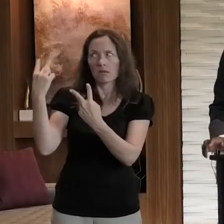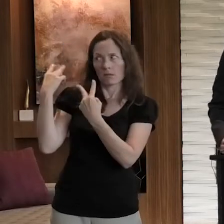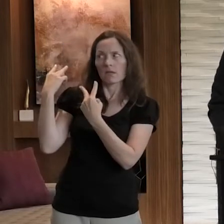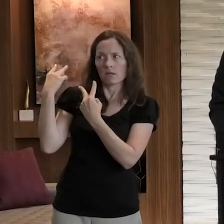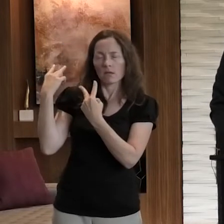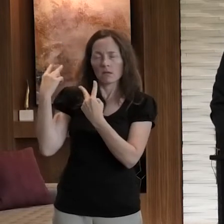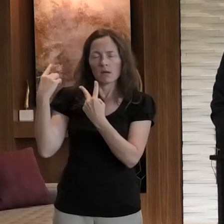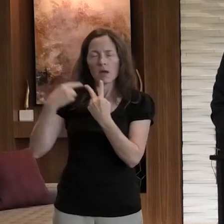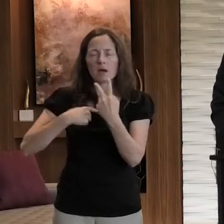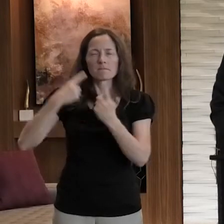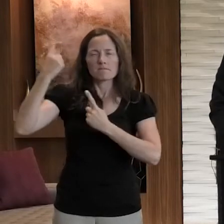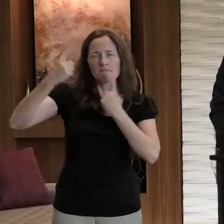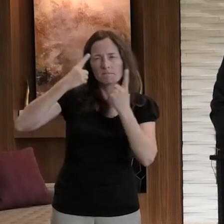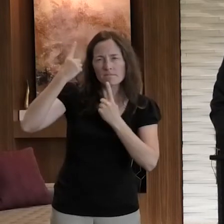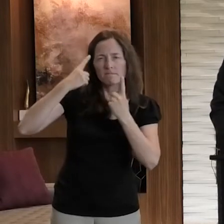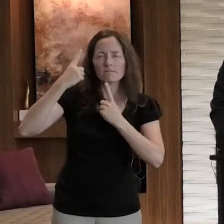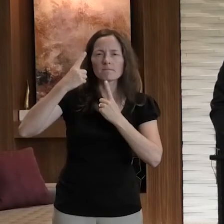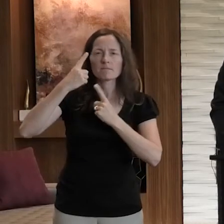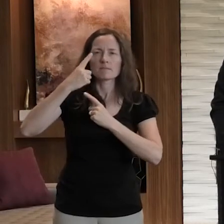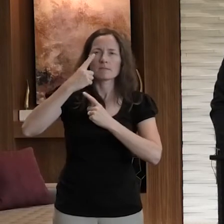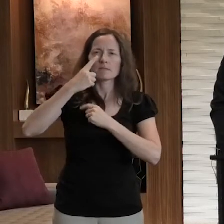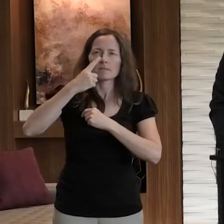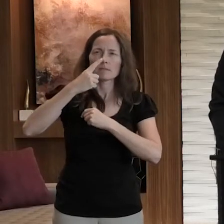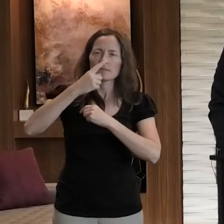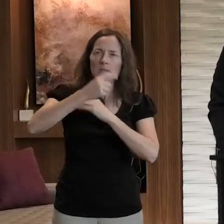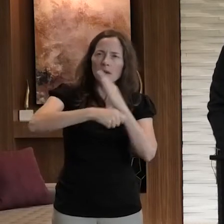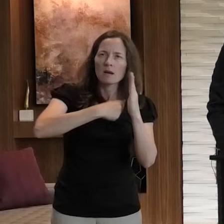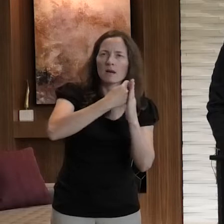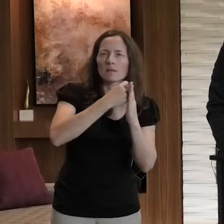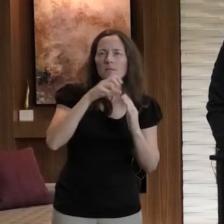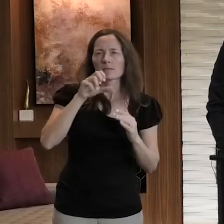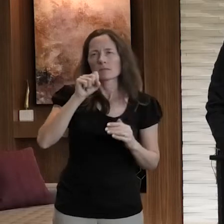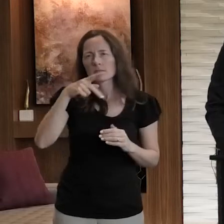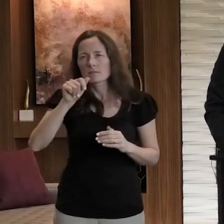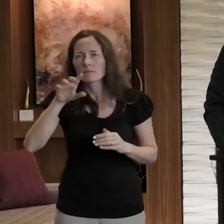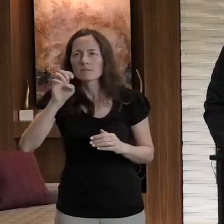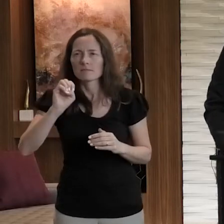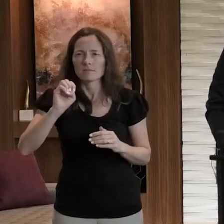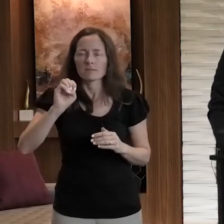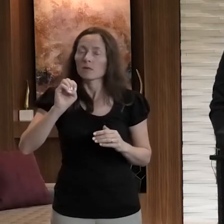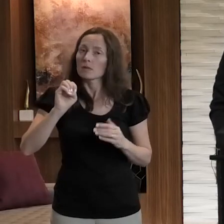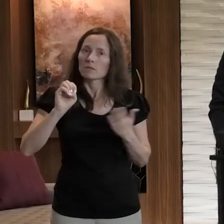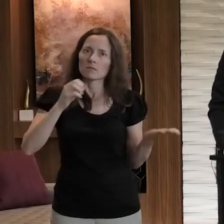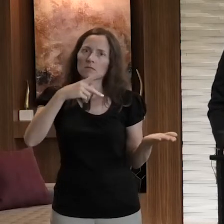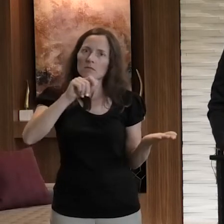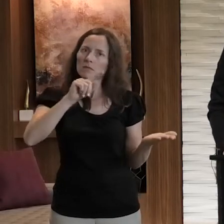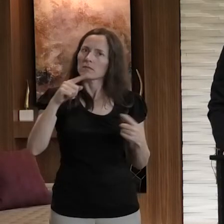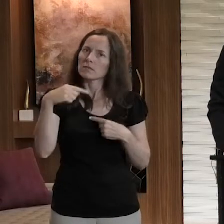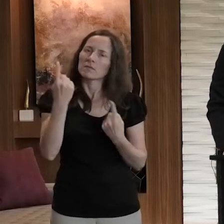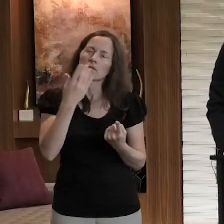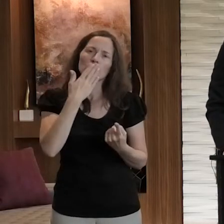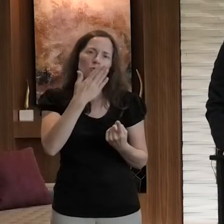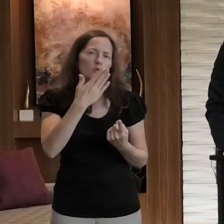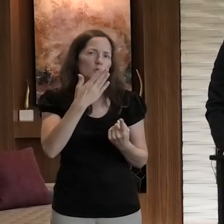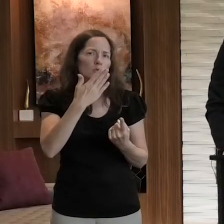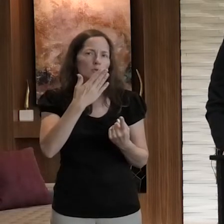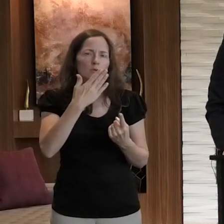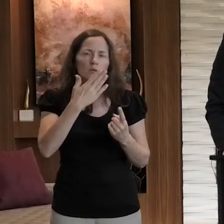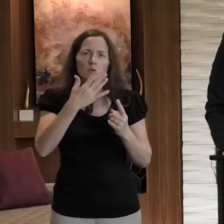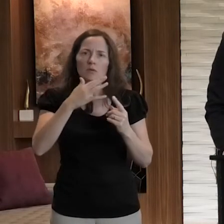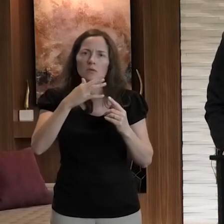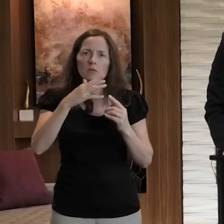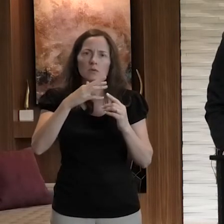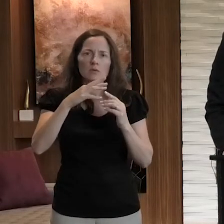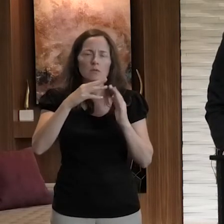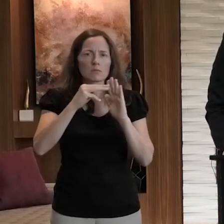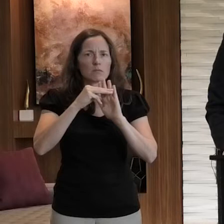space. And Pat has been a good friend and role model on these issues for quite some